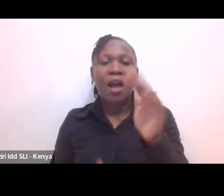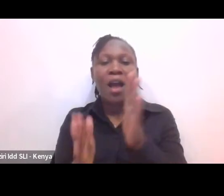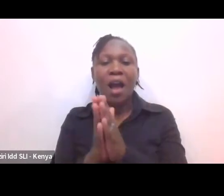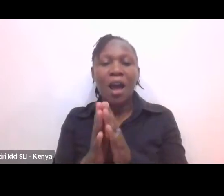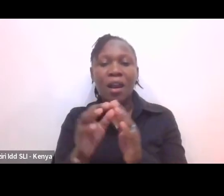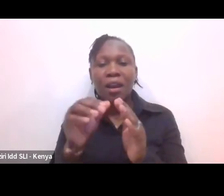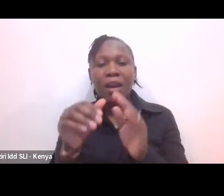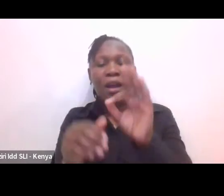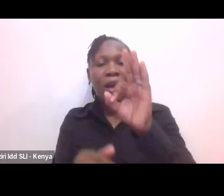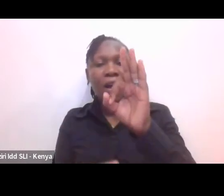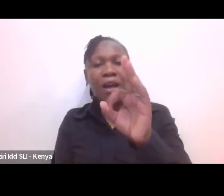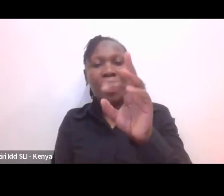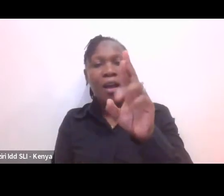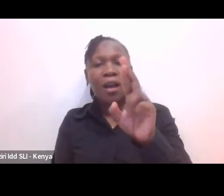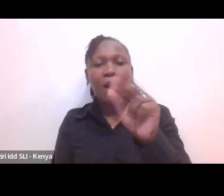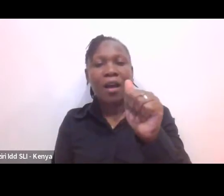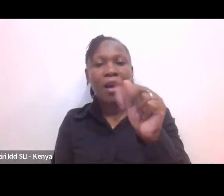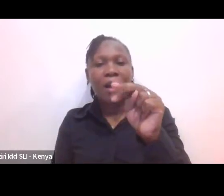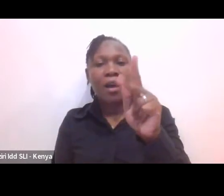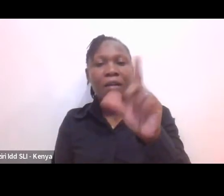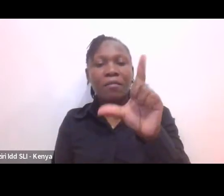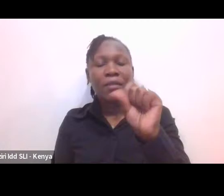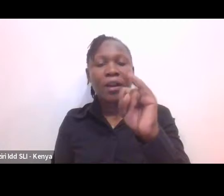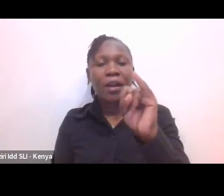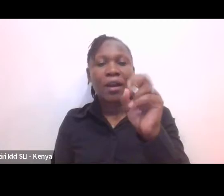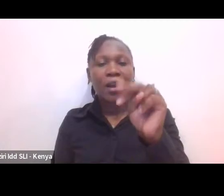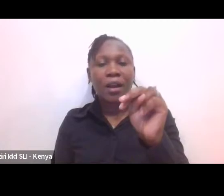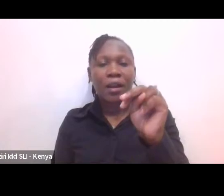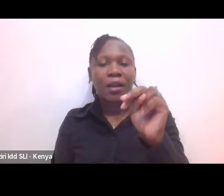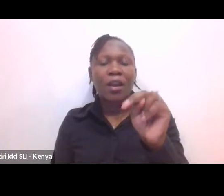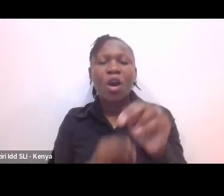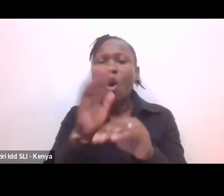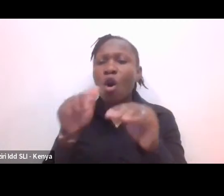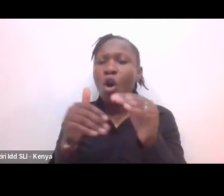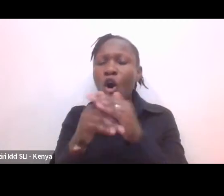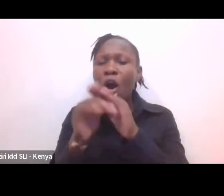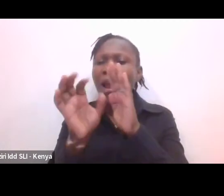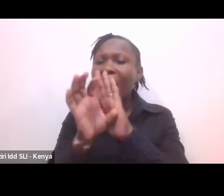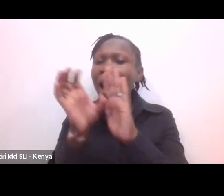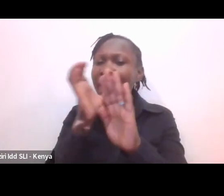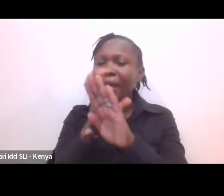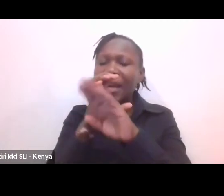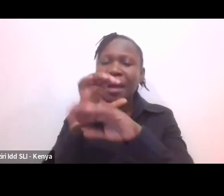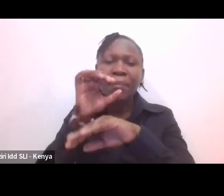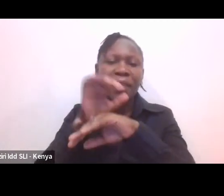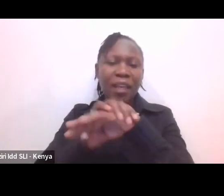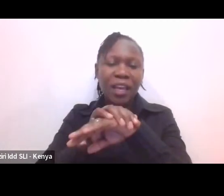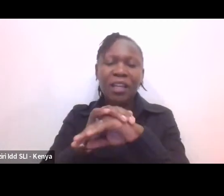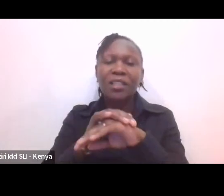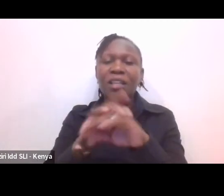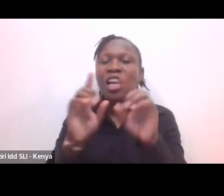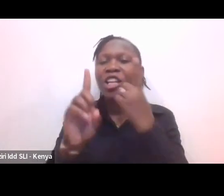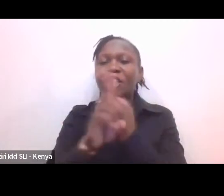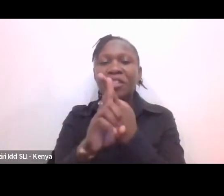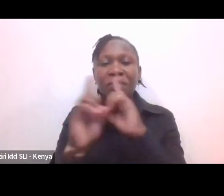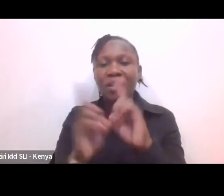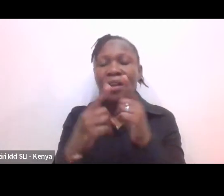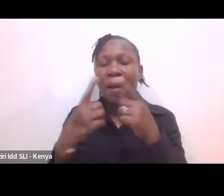the curriculums they each received could not have been more different. But they were all